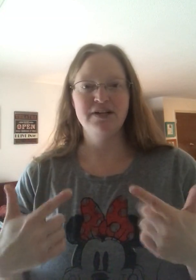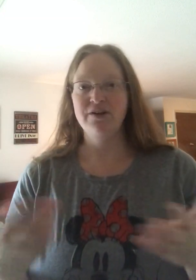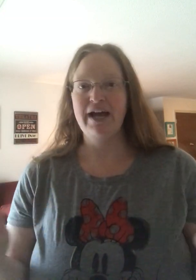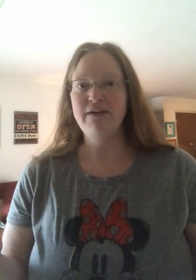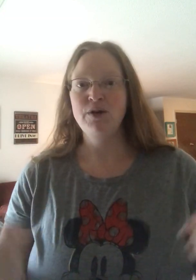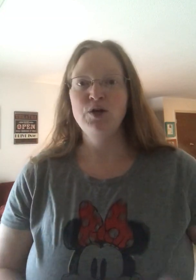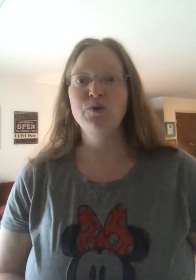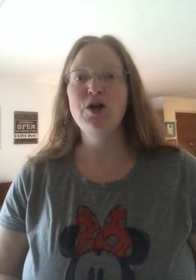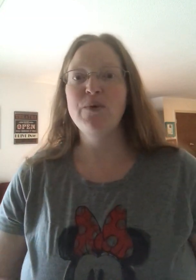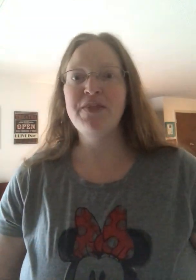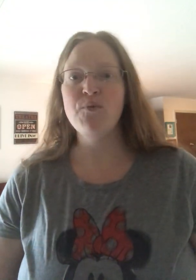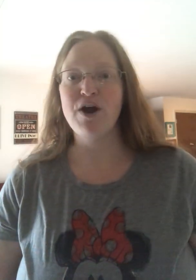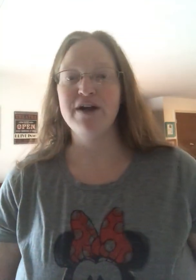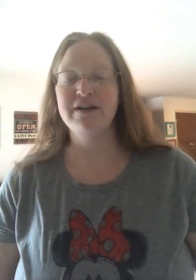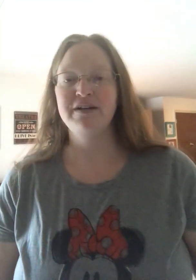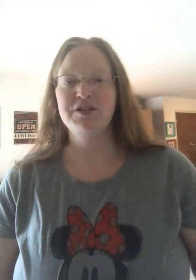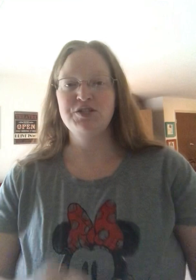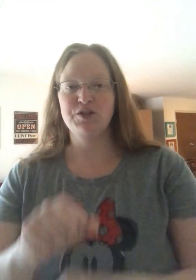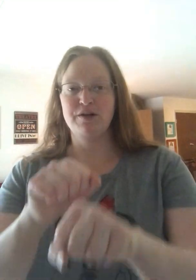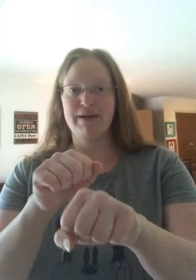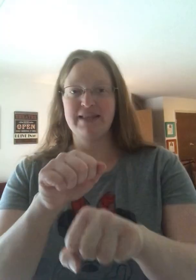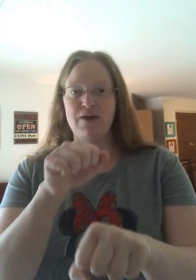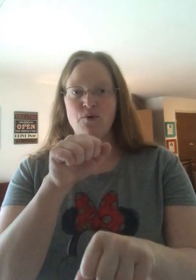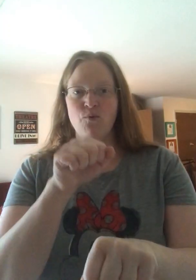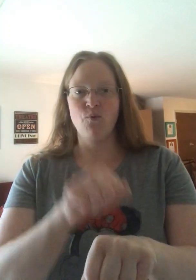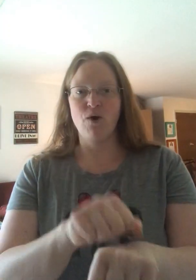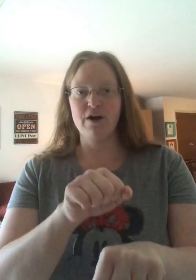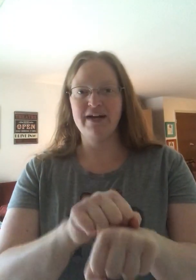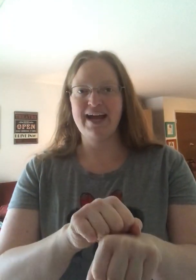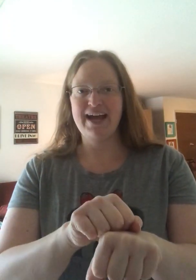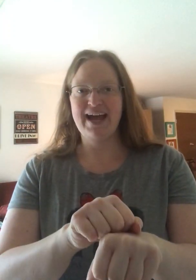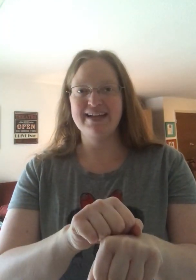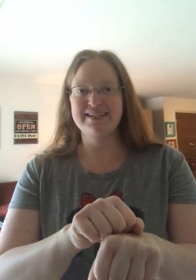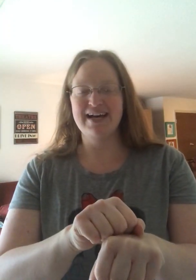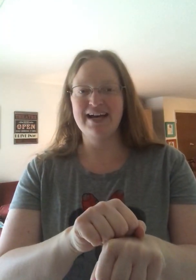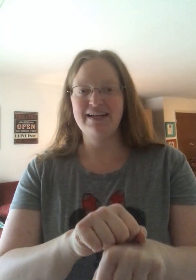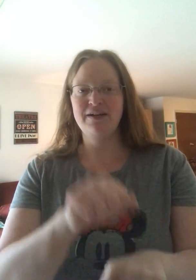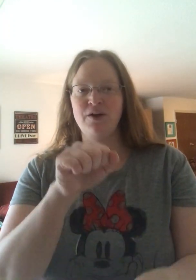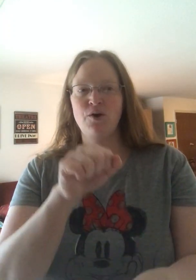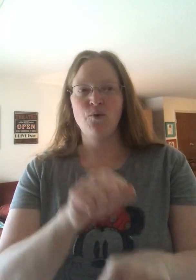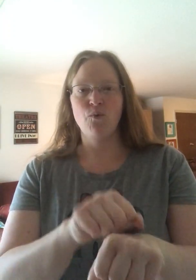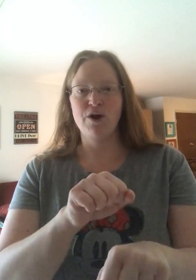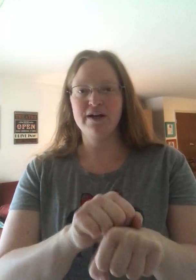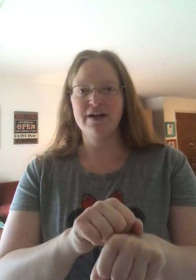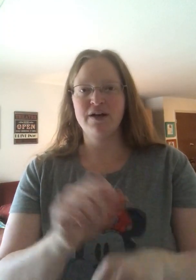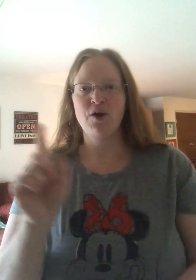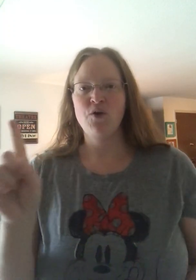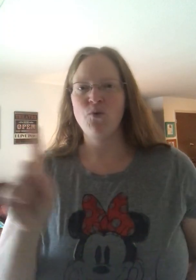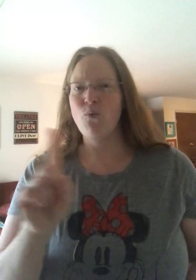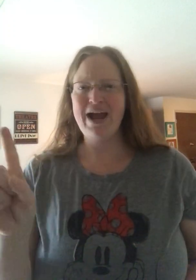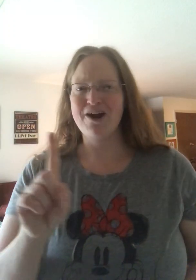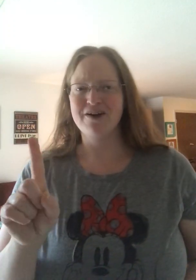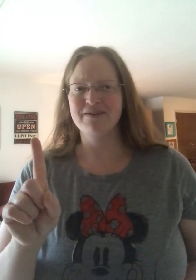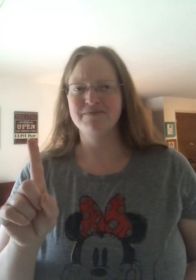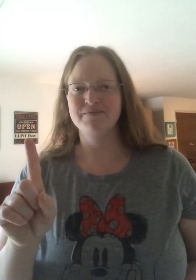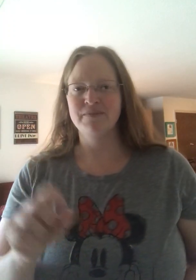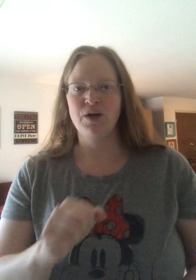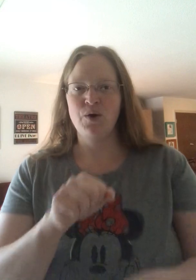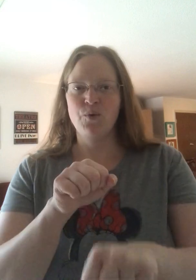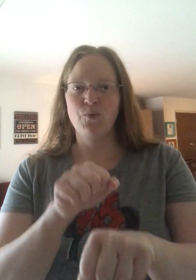Okay? You want to know where they work. So you're going to make that work hand sign. Work, where.